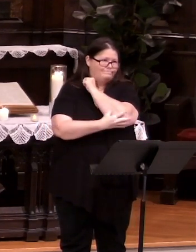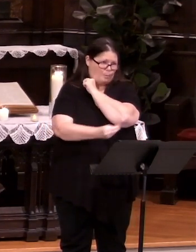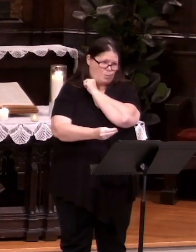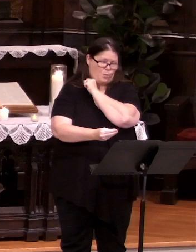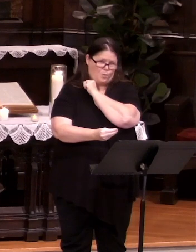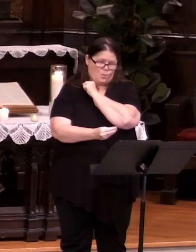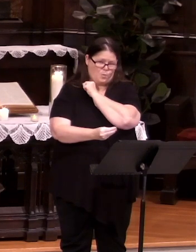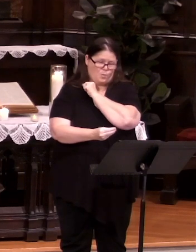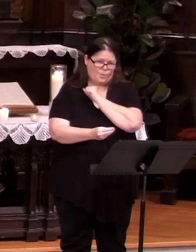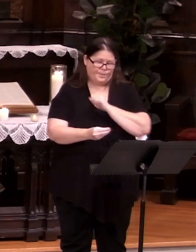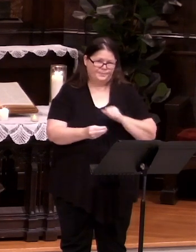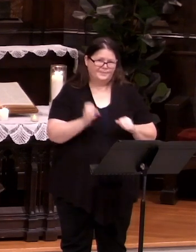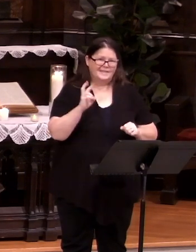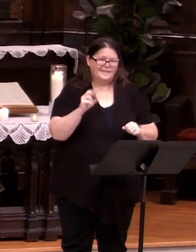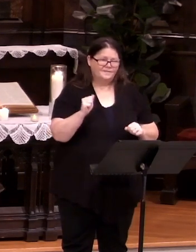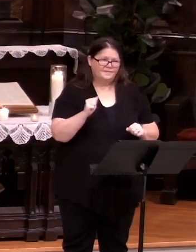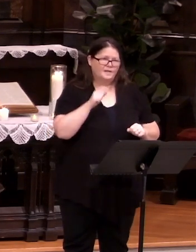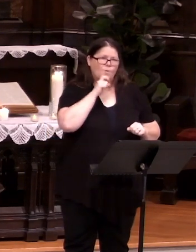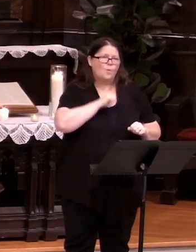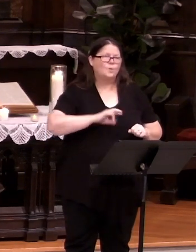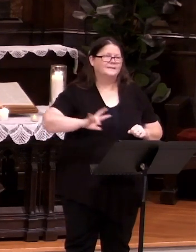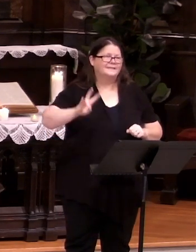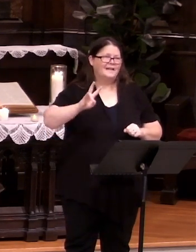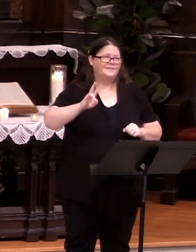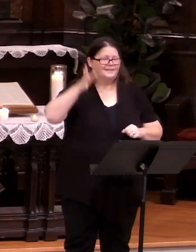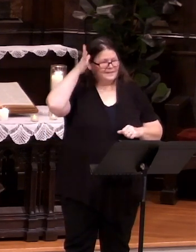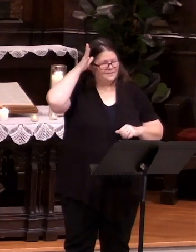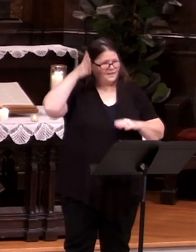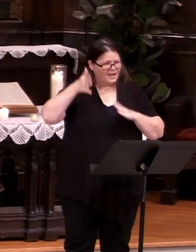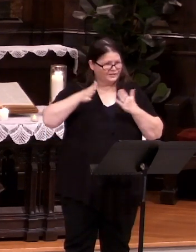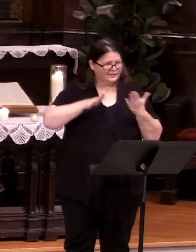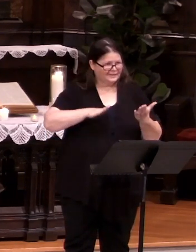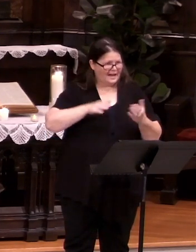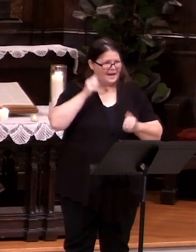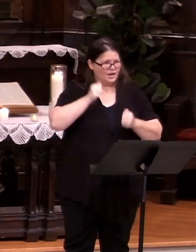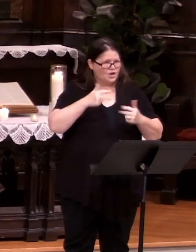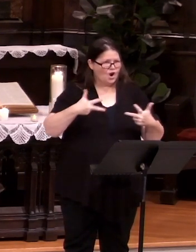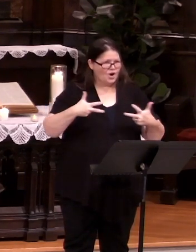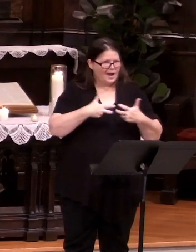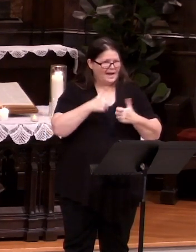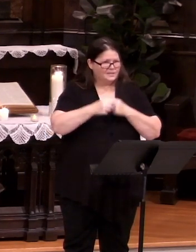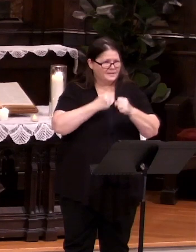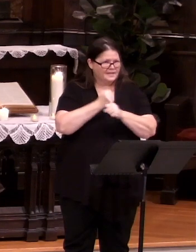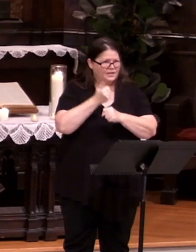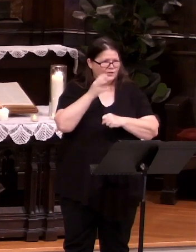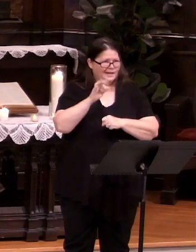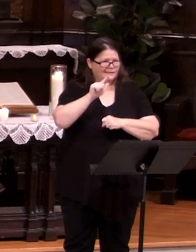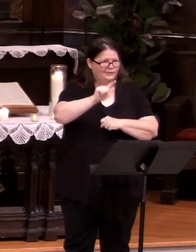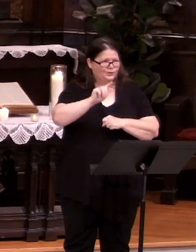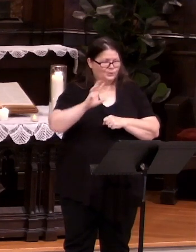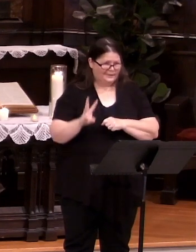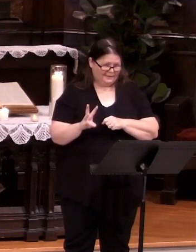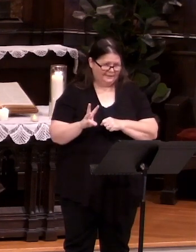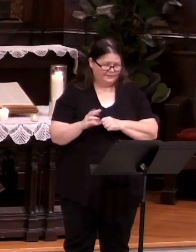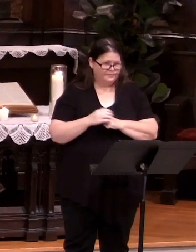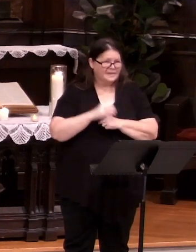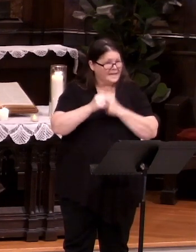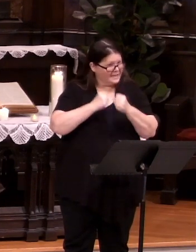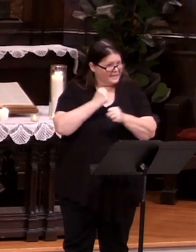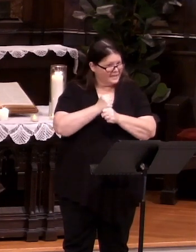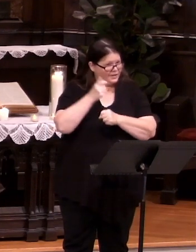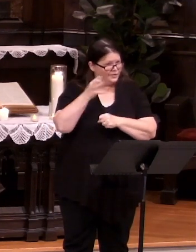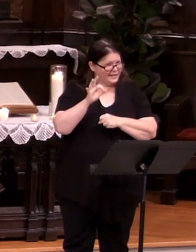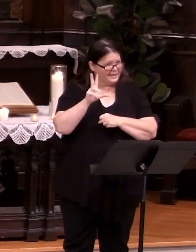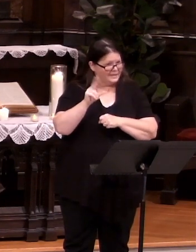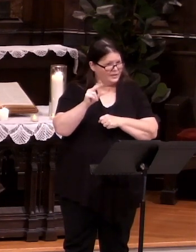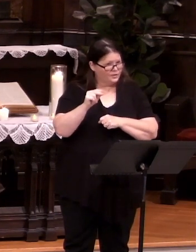only 7 years old when her father died in a car accident in 1926. And in 1930,